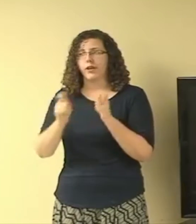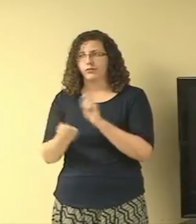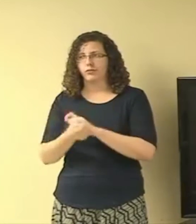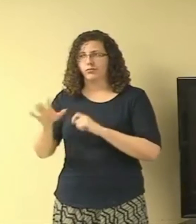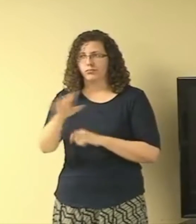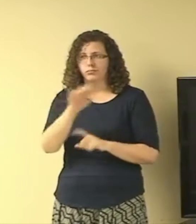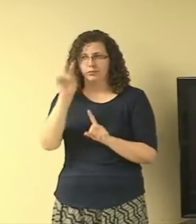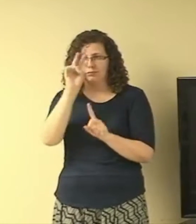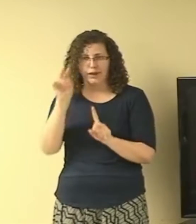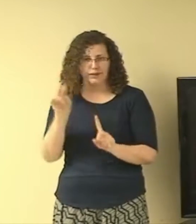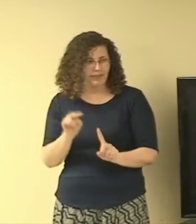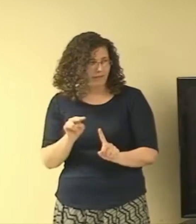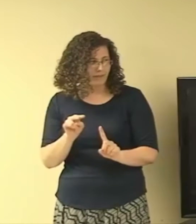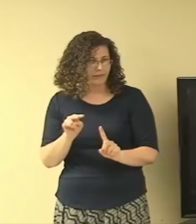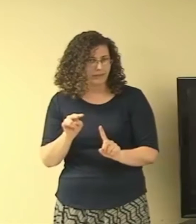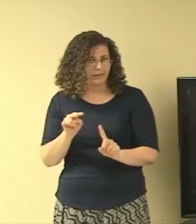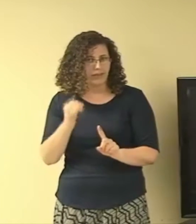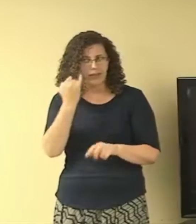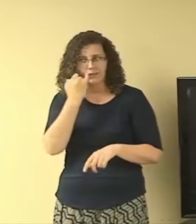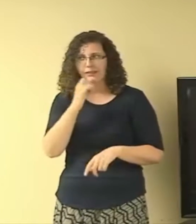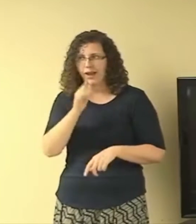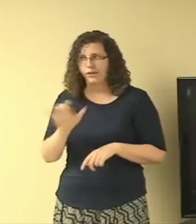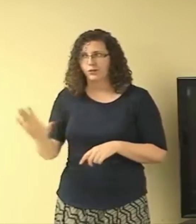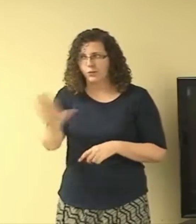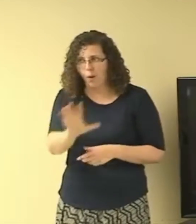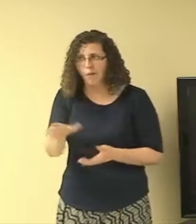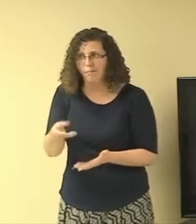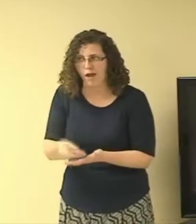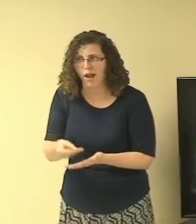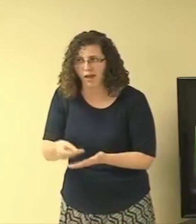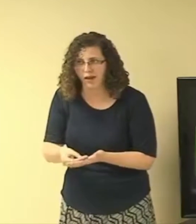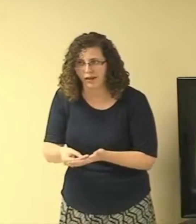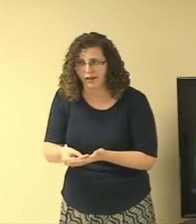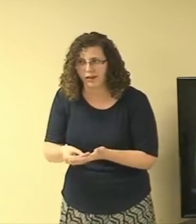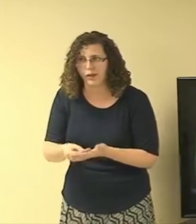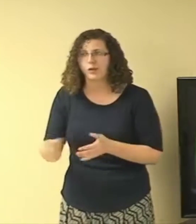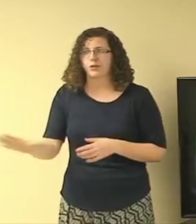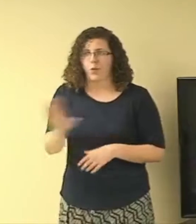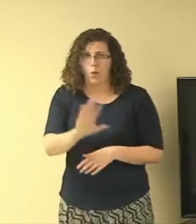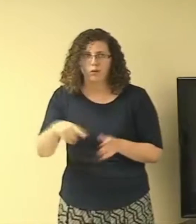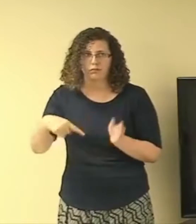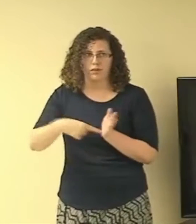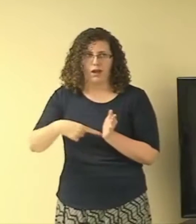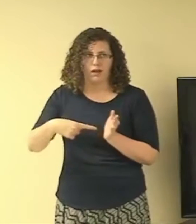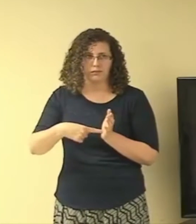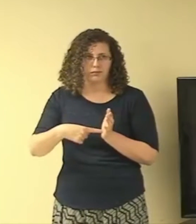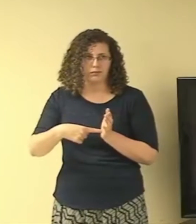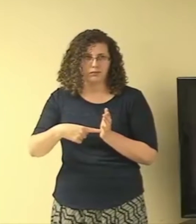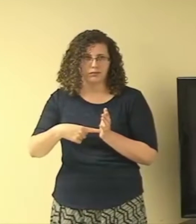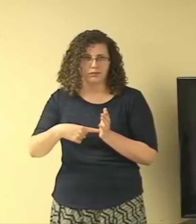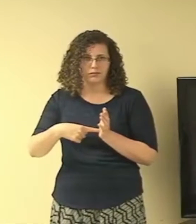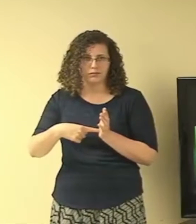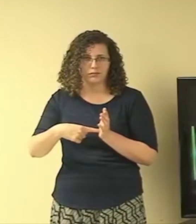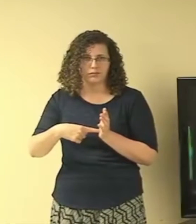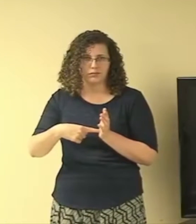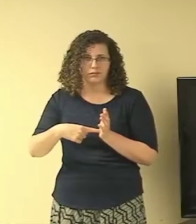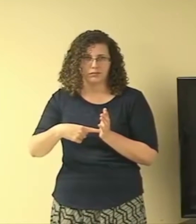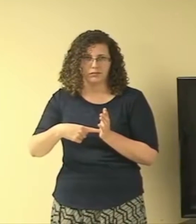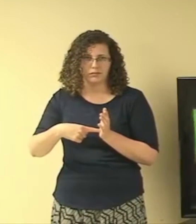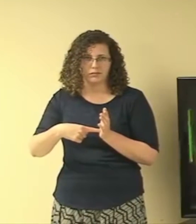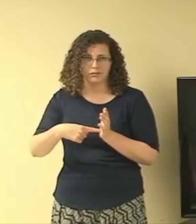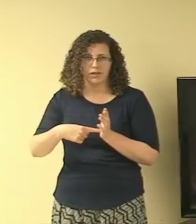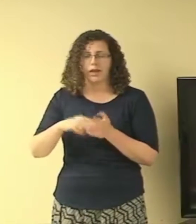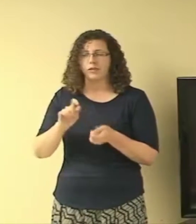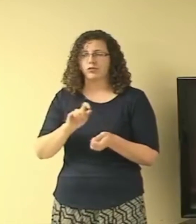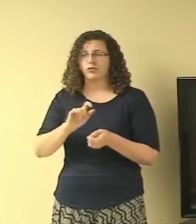debt if it's not yours to go into debt with in the first place. It changes the way you do a